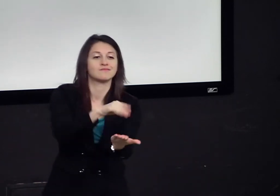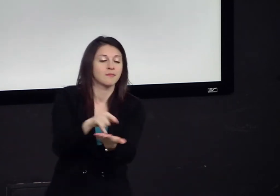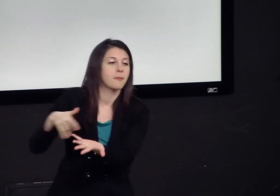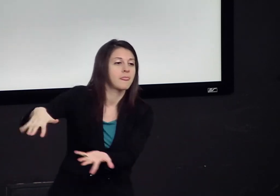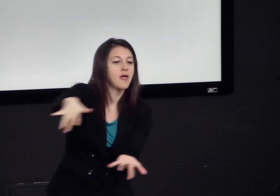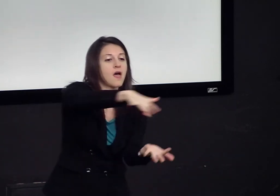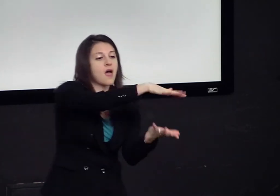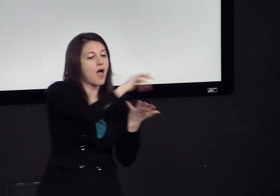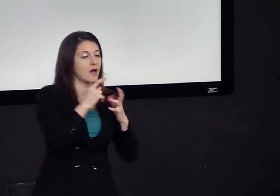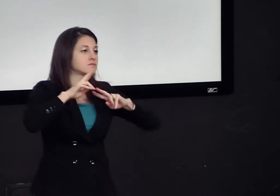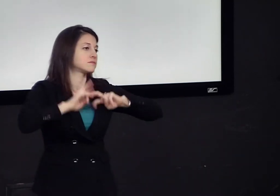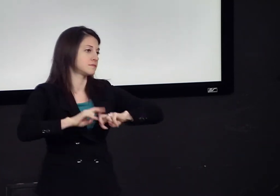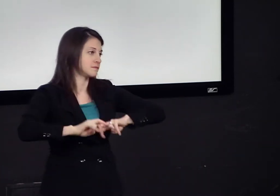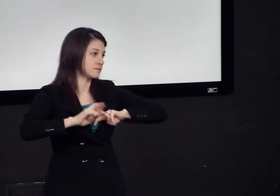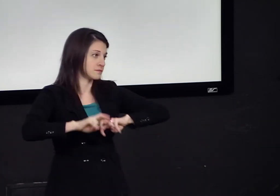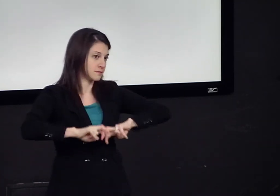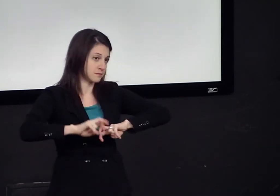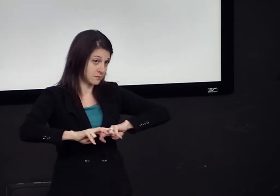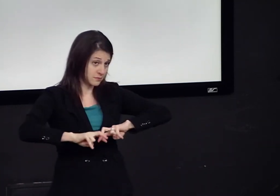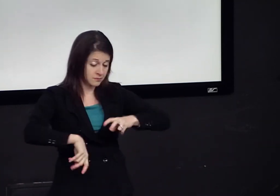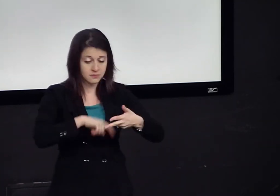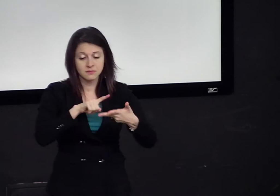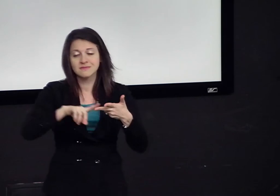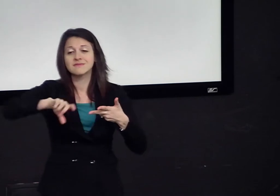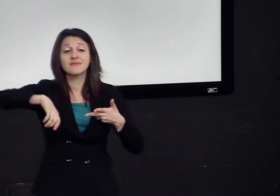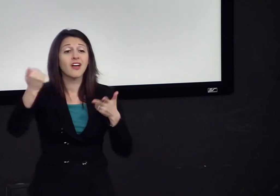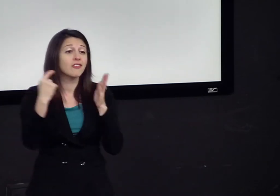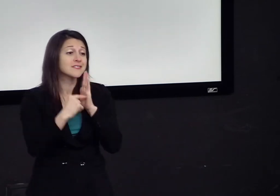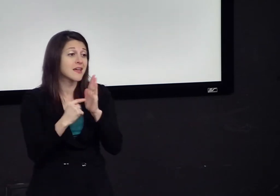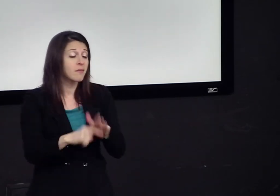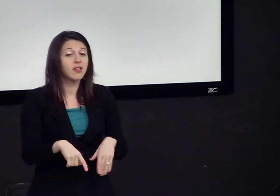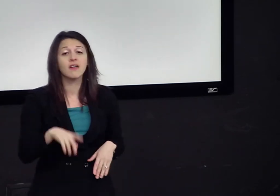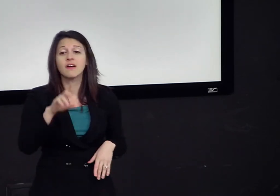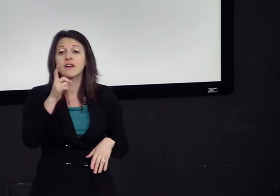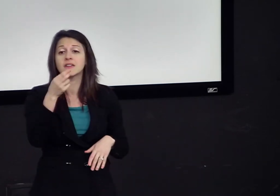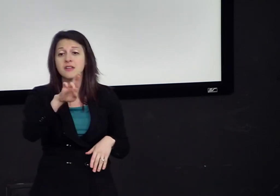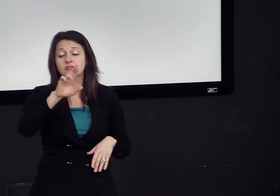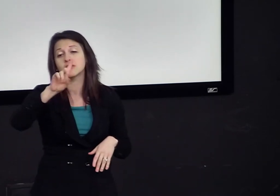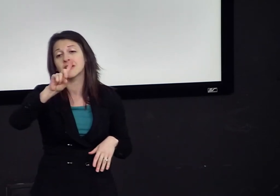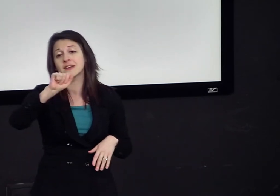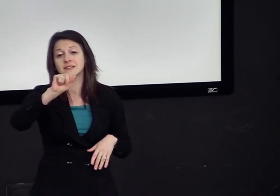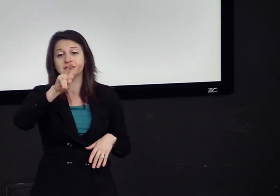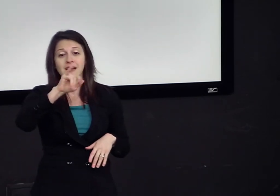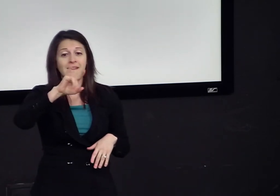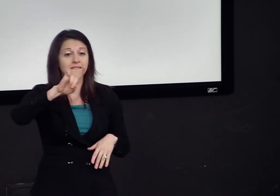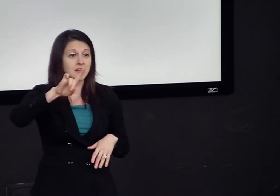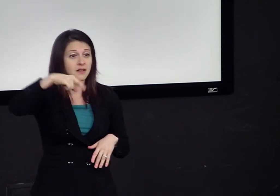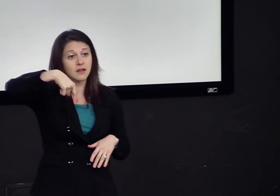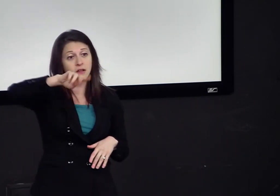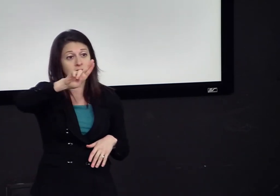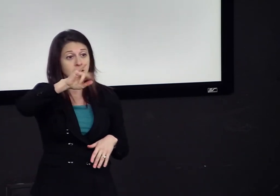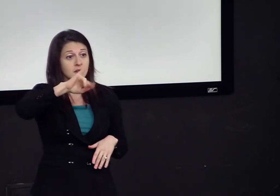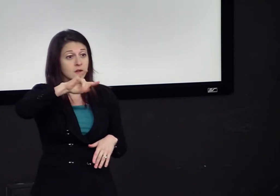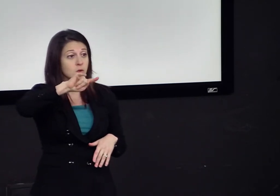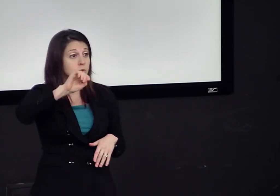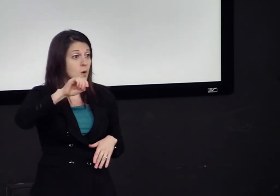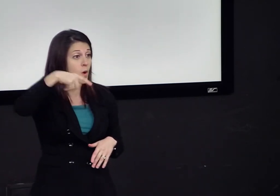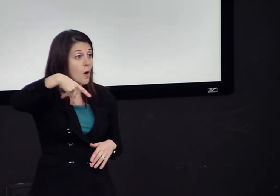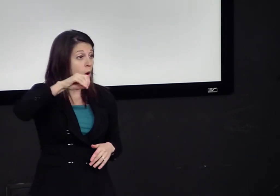at interpreter burnout. And then another example of research that has been done was Dr. David